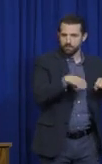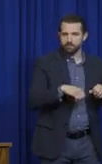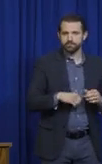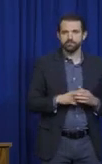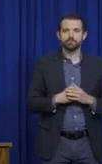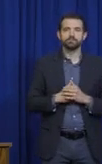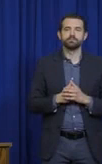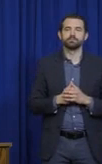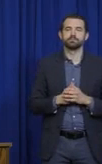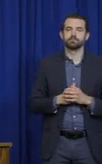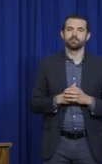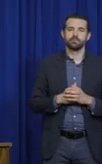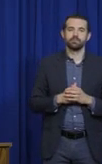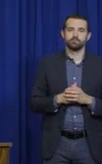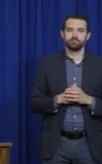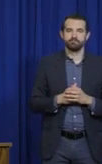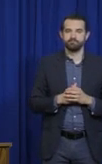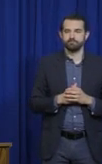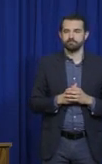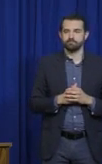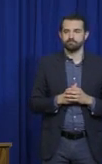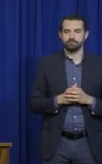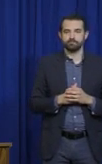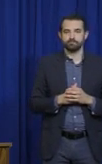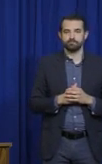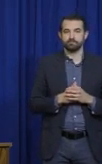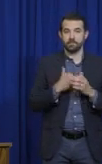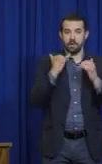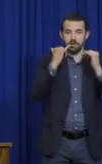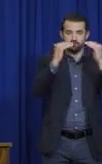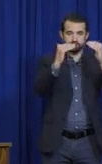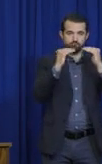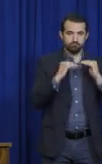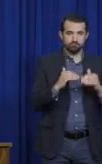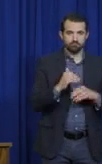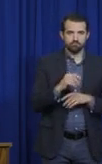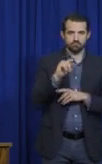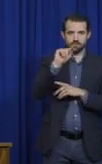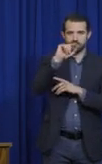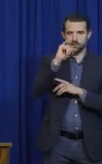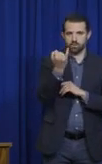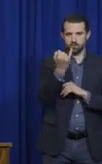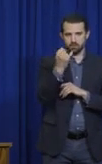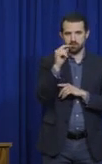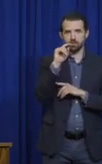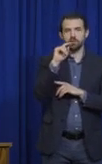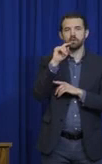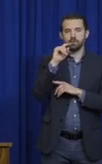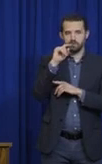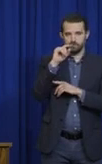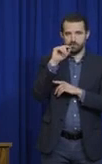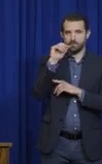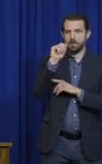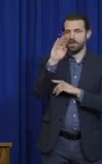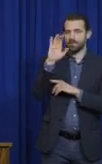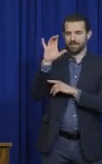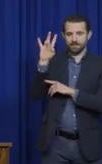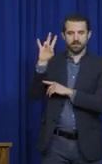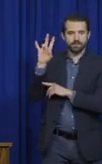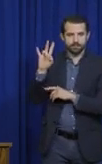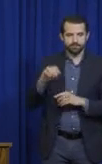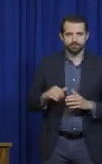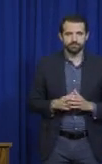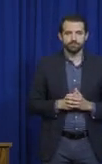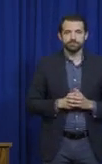Thanks a lot, Steve. You bet. We'll turn next to TJ Tremble over at ABC7. Yeah, that probably is about good afternoon, Dr.